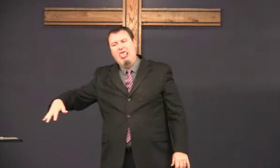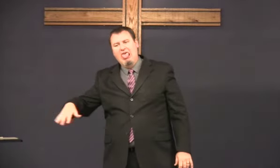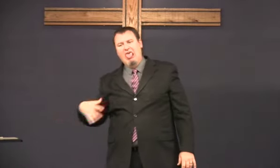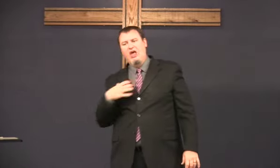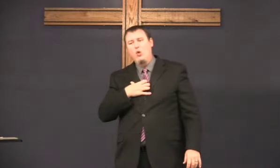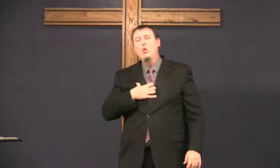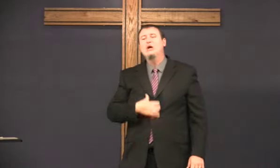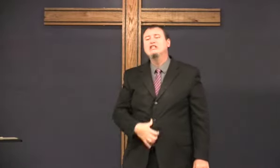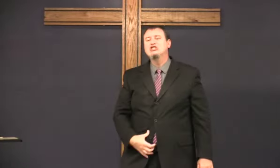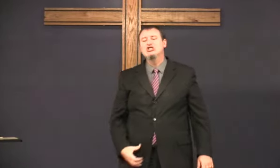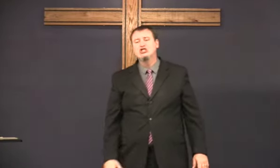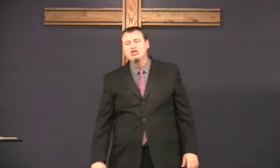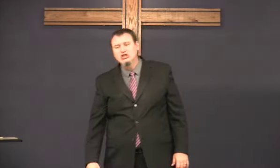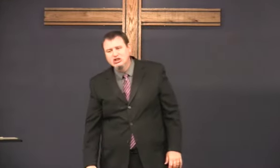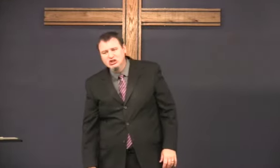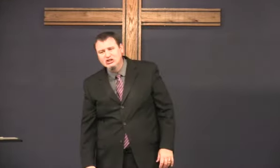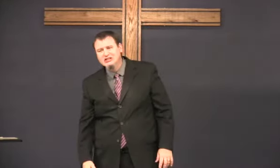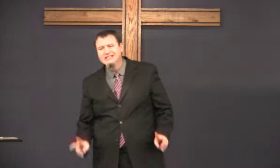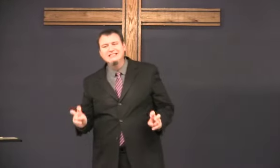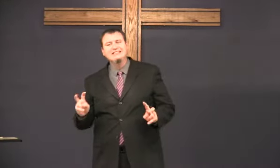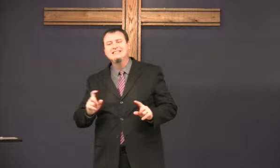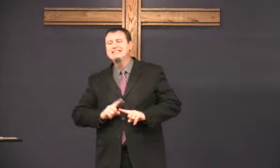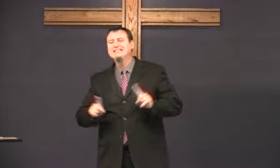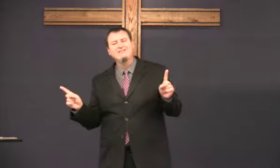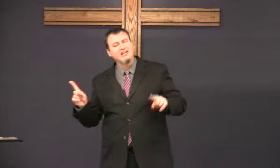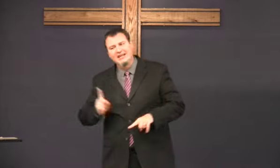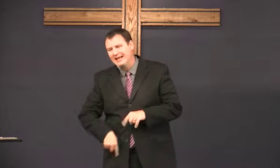old friends. I see people doing